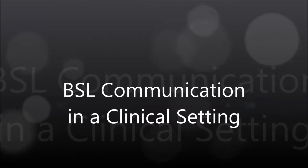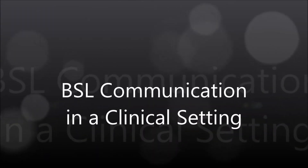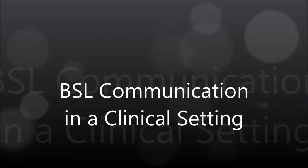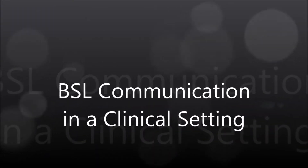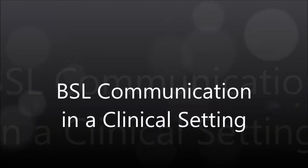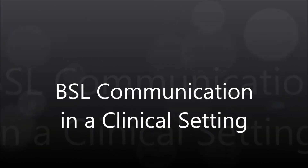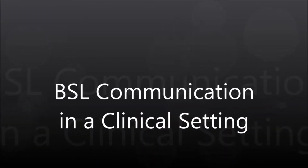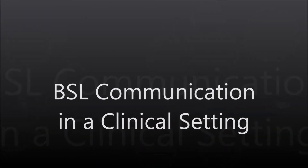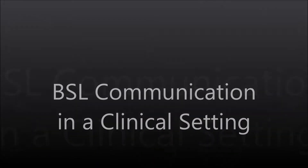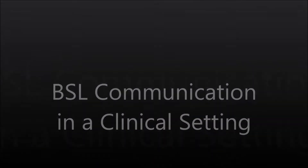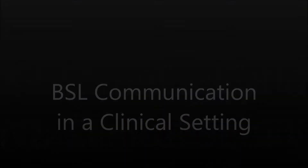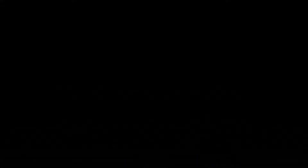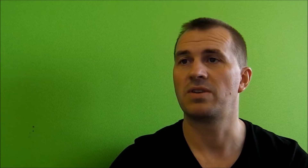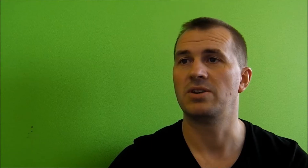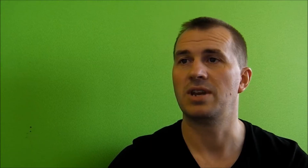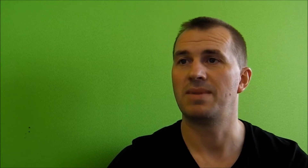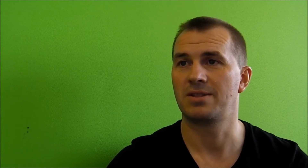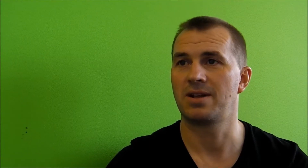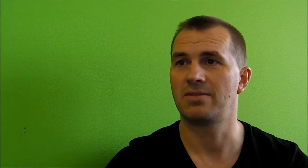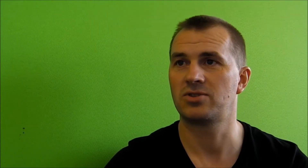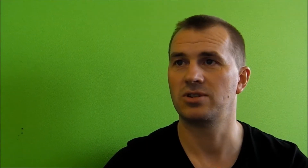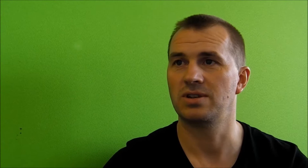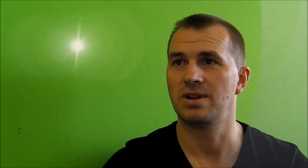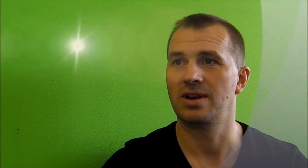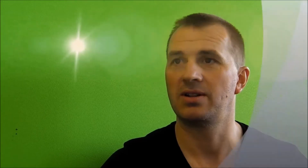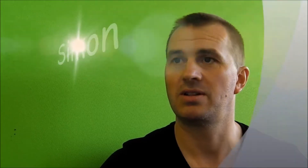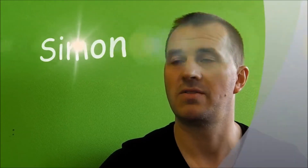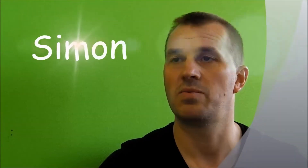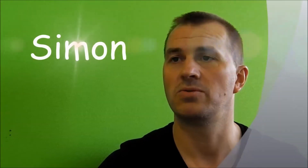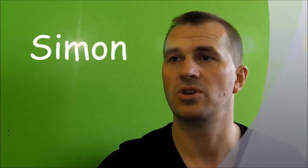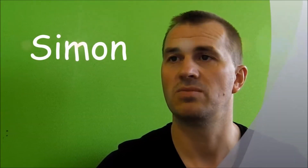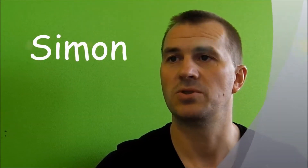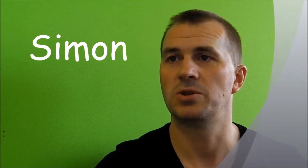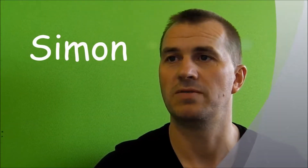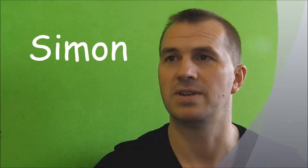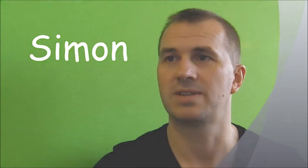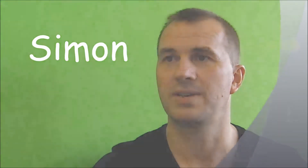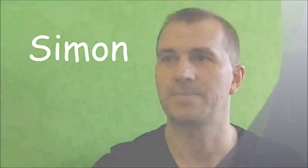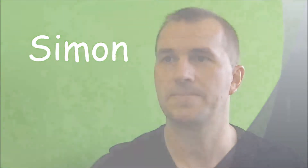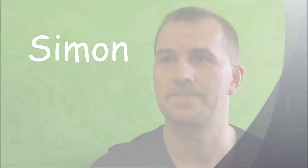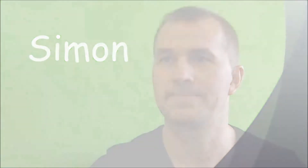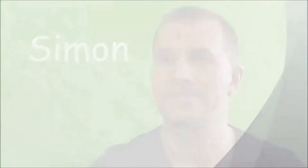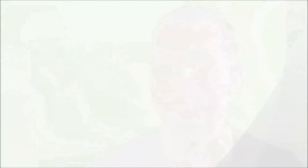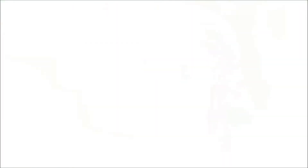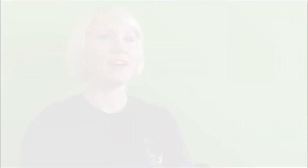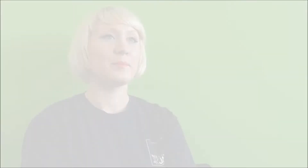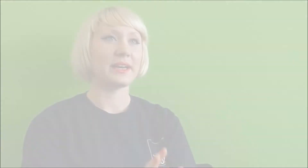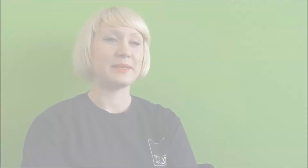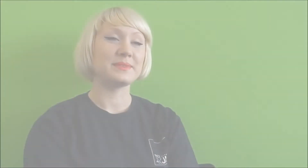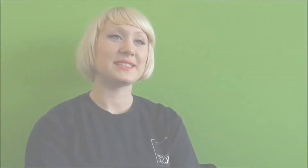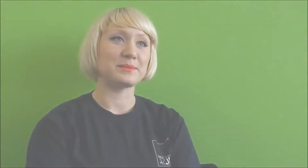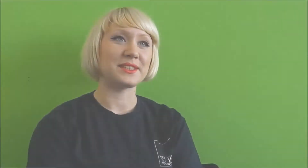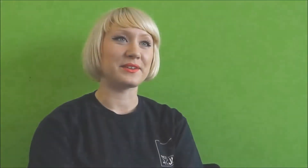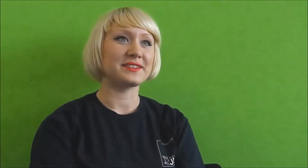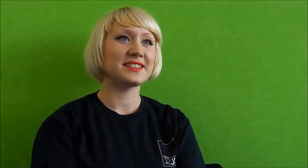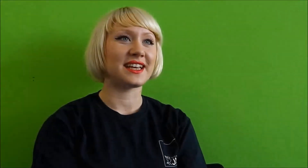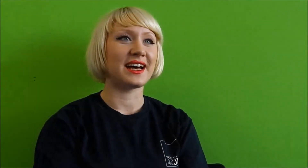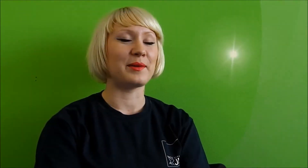second year, going into my third year mental health student at Liverpool John Moores University. My name's Stonehouse. I'm